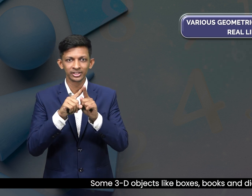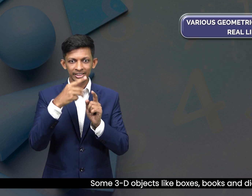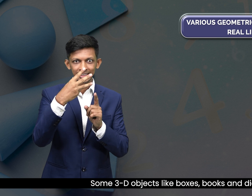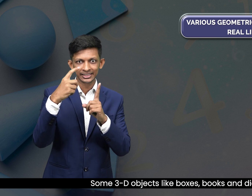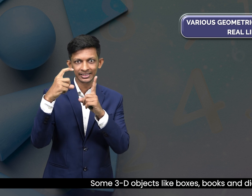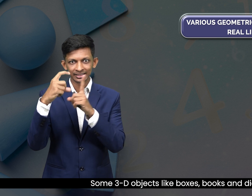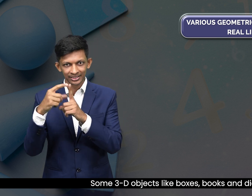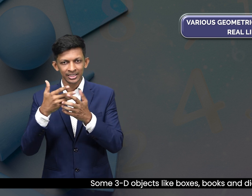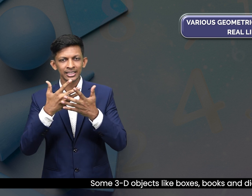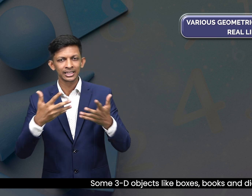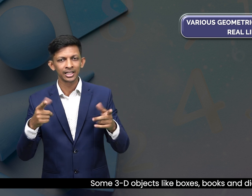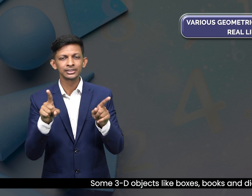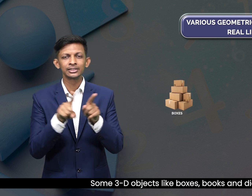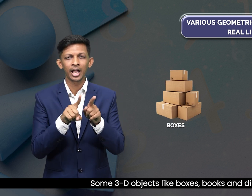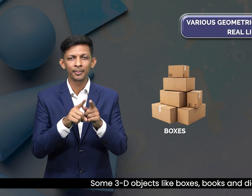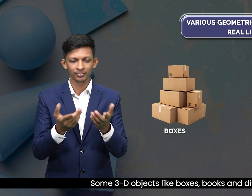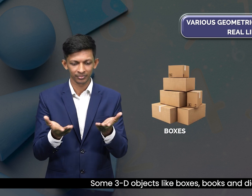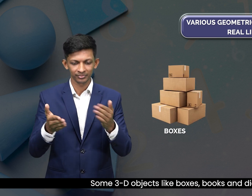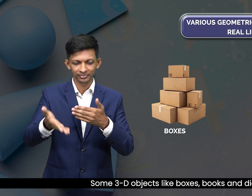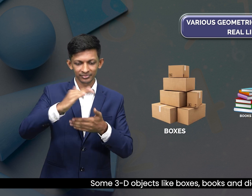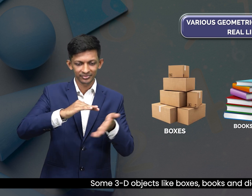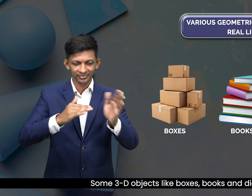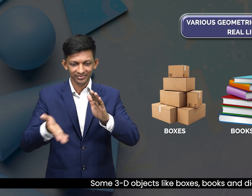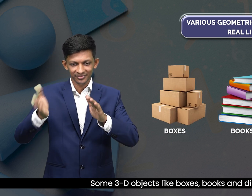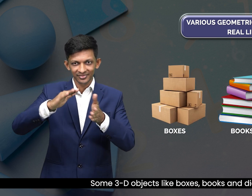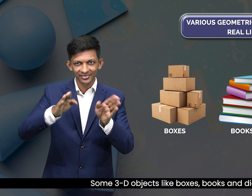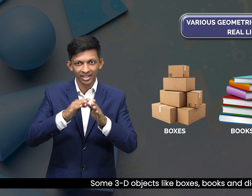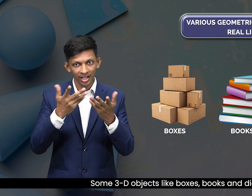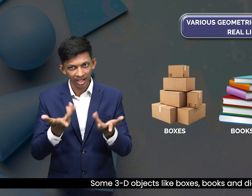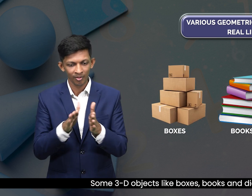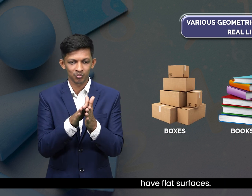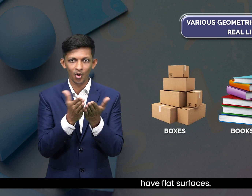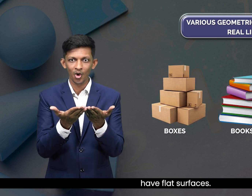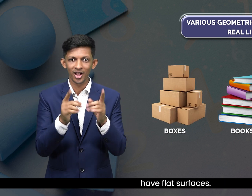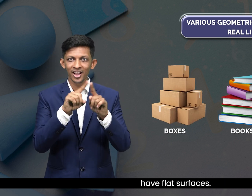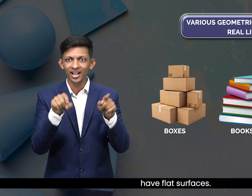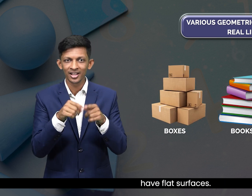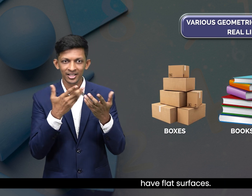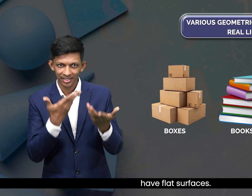Some 3D objects like boxes, books and dice have flat surfaces.